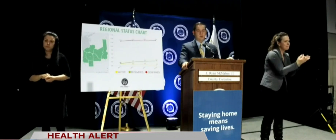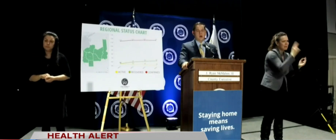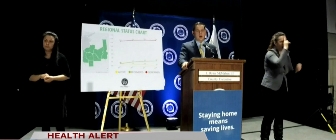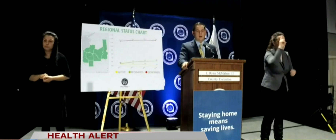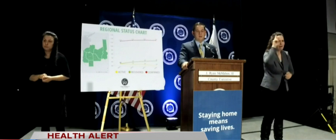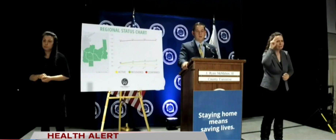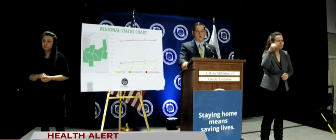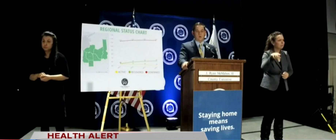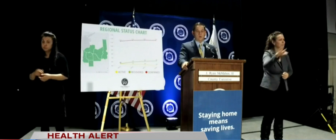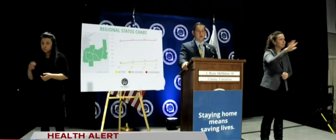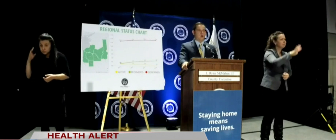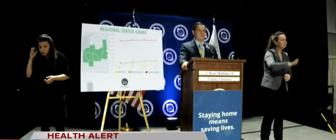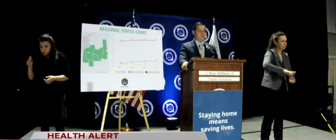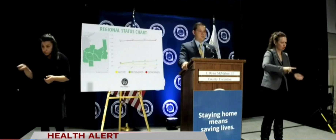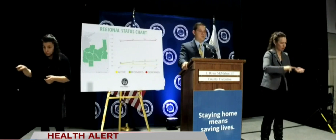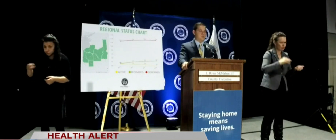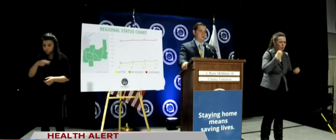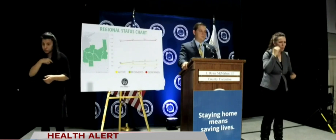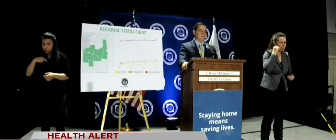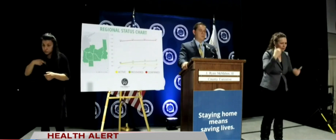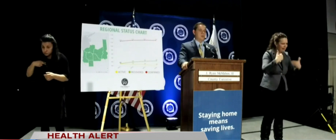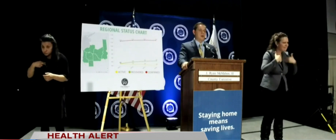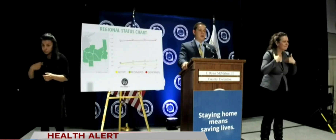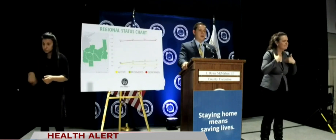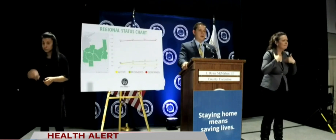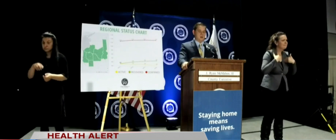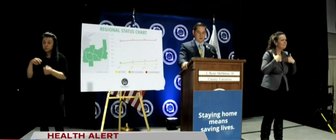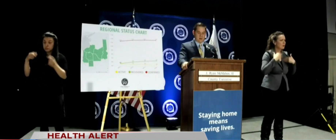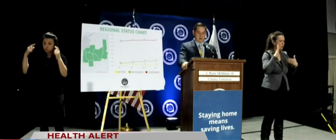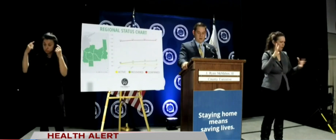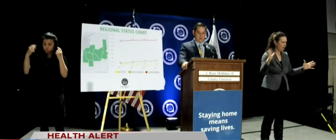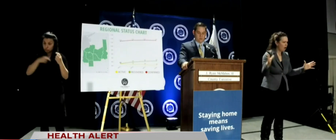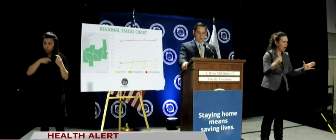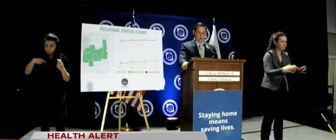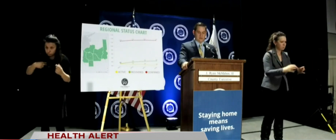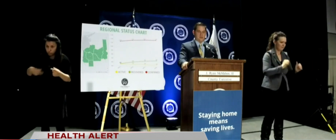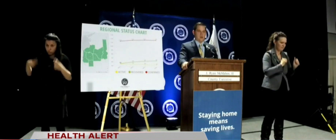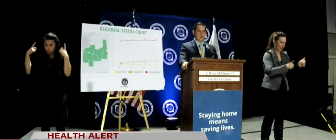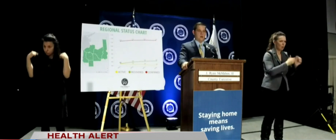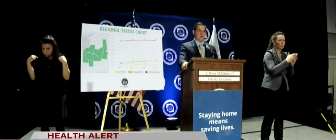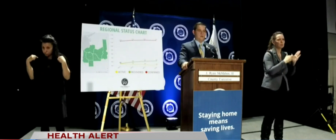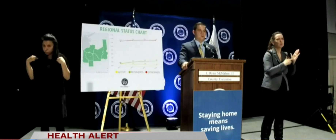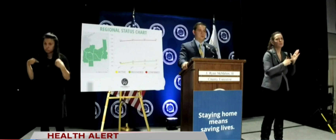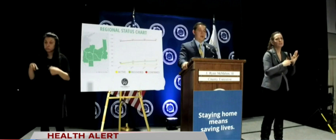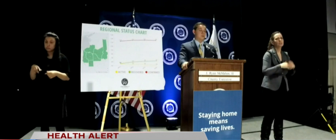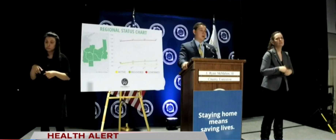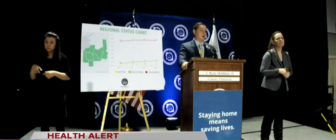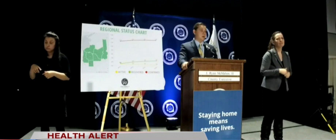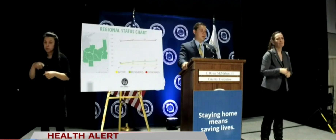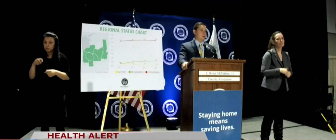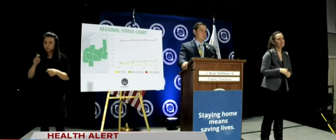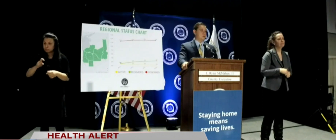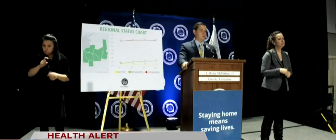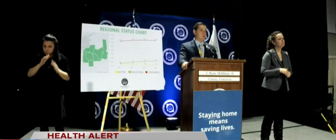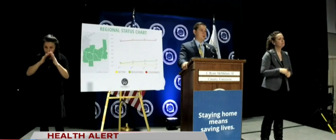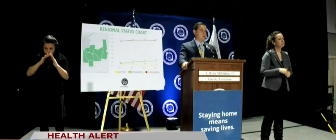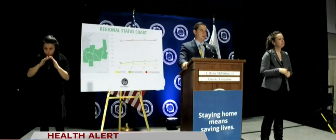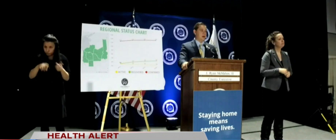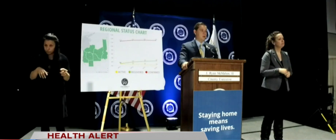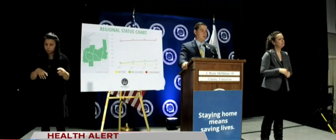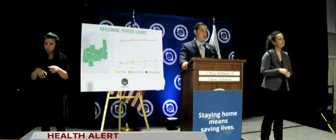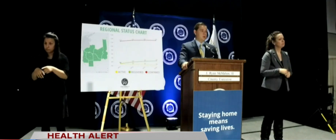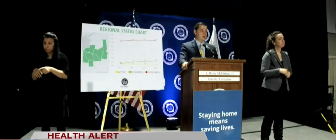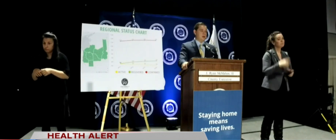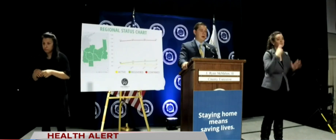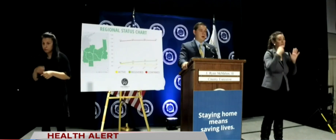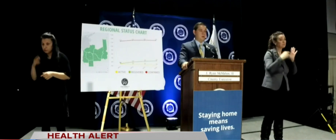homes. So you need all of these pieces. And we heard Les talk about elective surgeries. I've been talking about elective surgeries for over a week